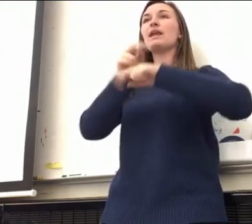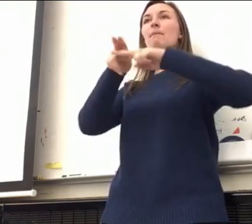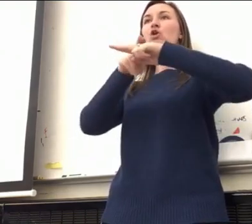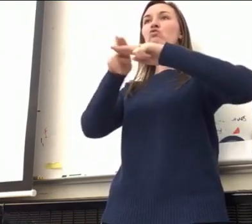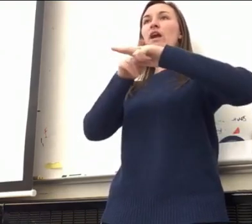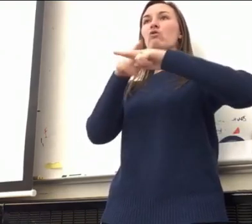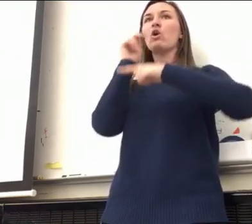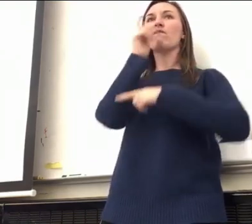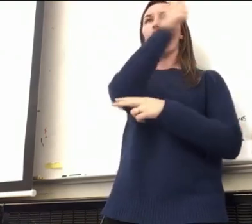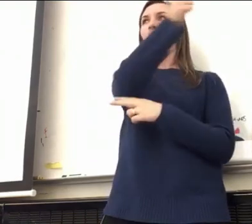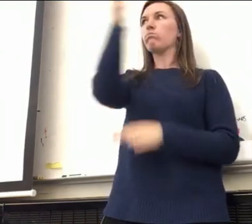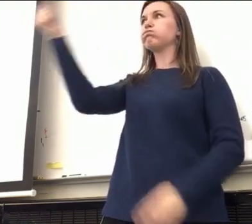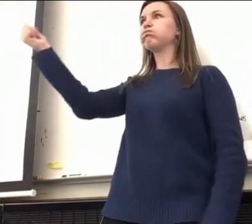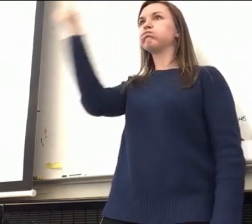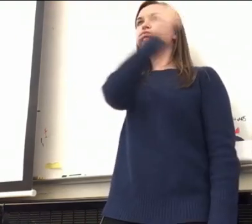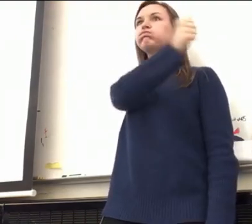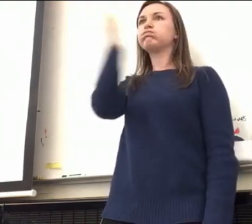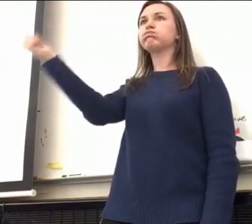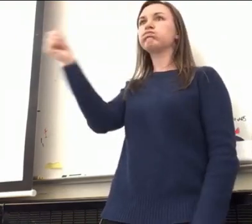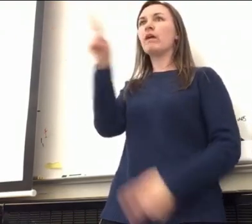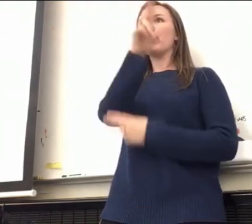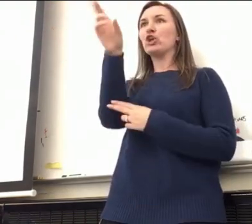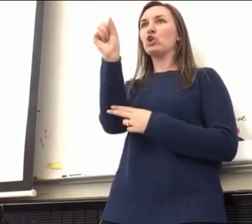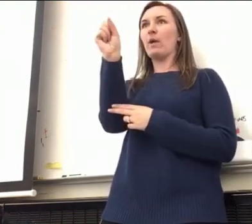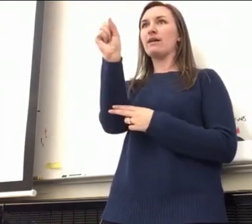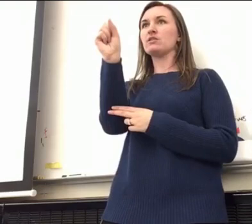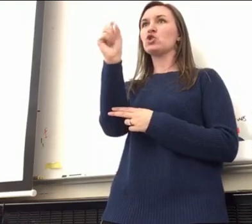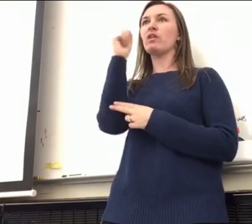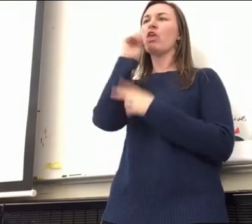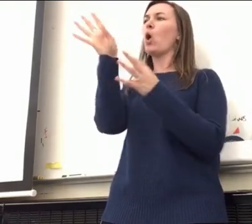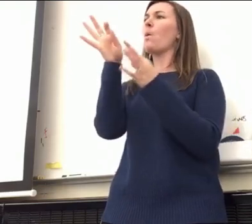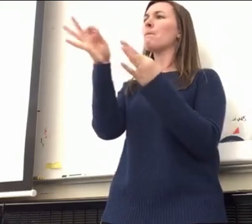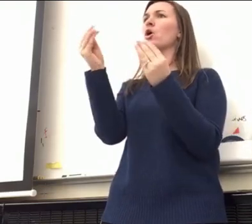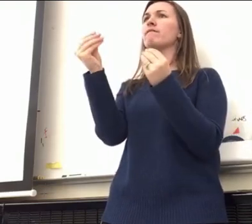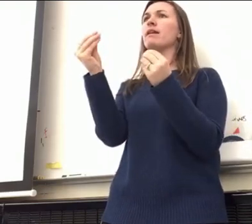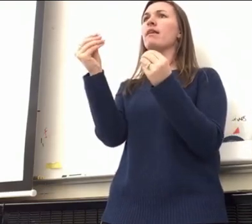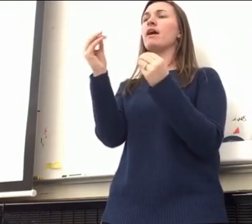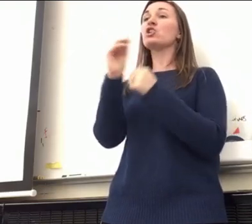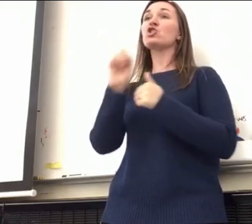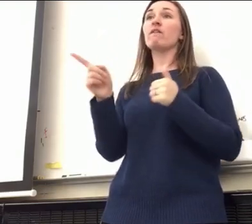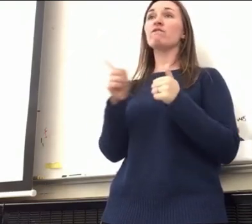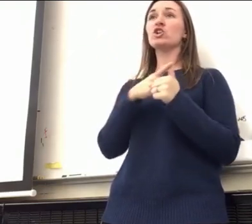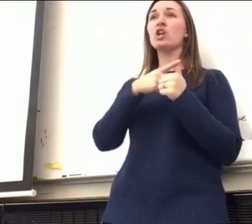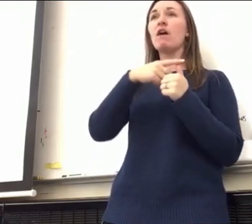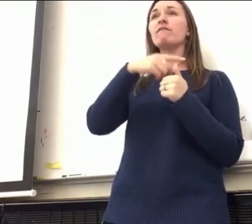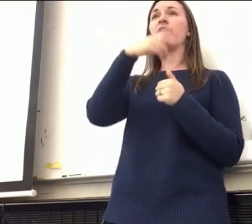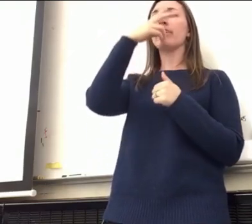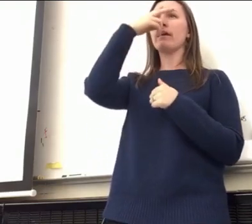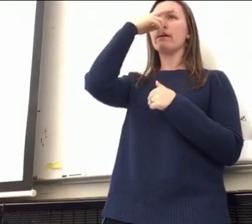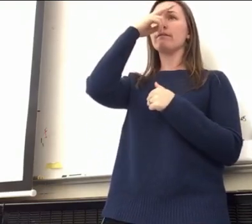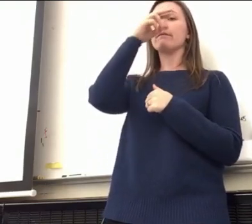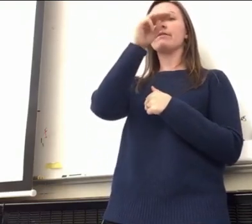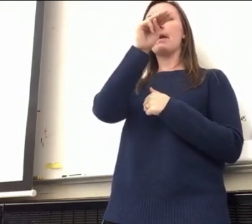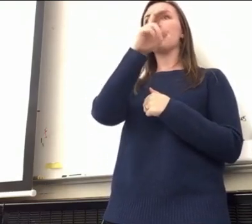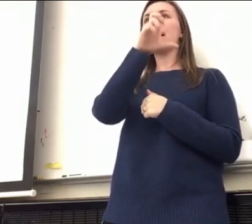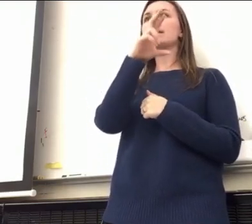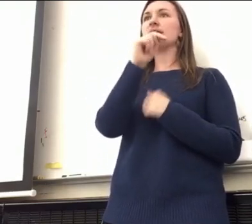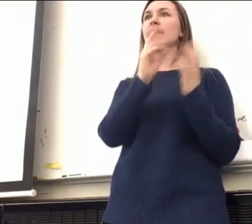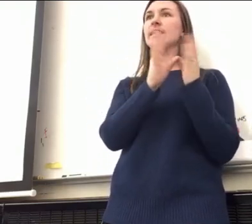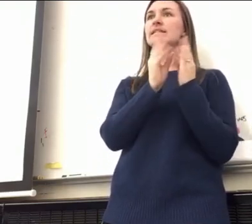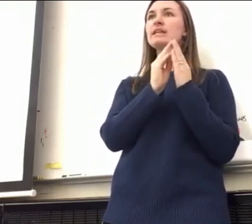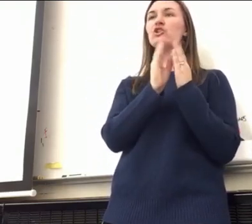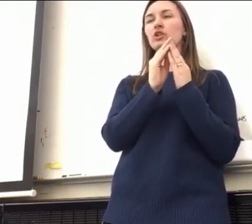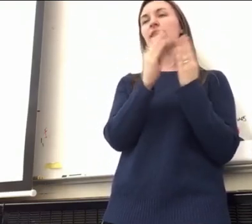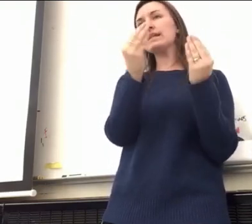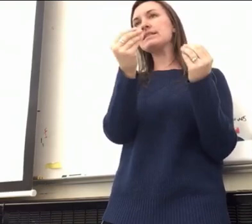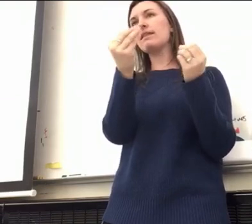United States. The land was perfect at that location. And so what they're going to do is, first off, the Mexican Cession, by the way, is the land purchased from Mexico. You can go